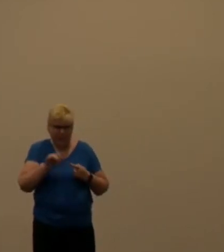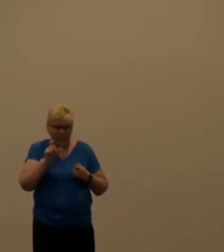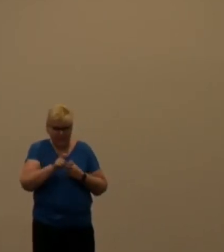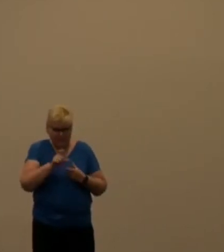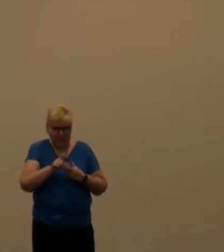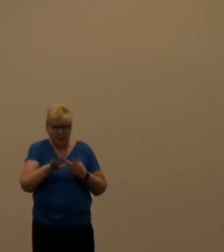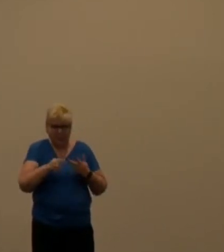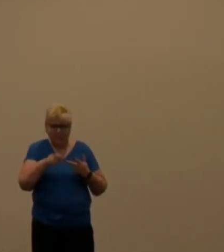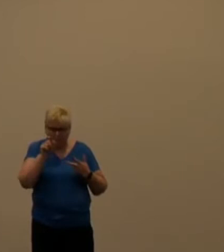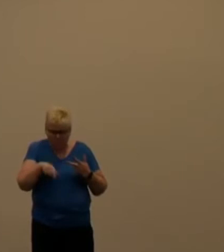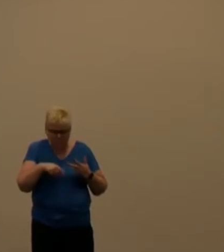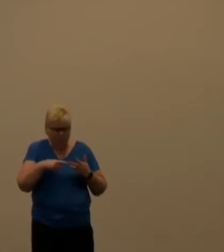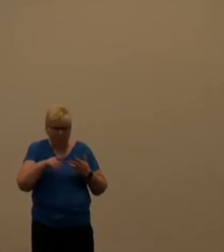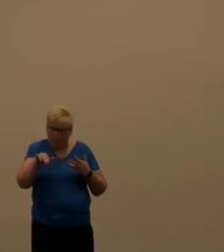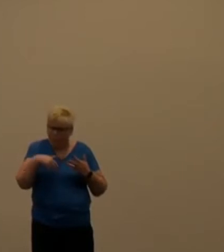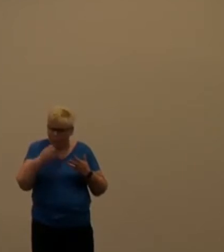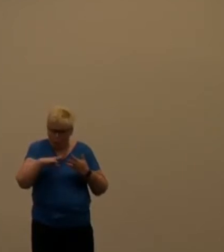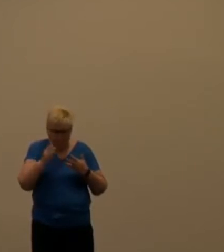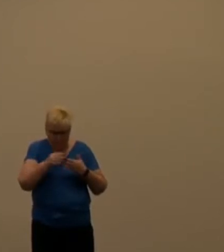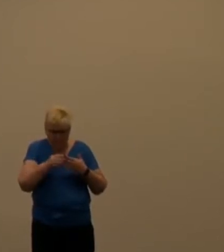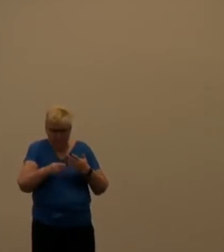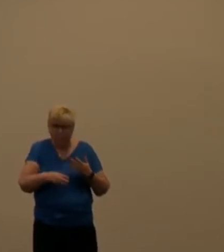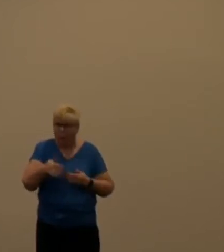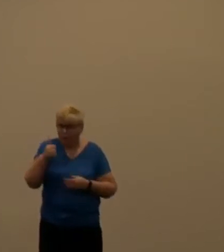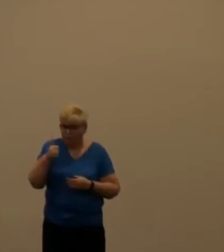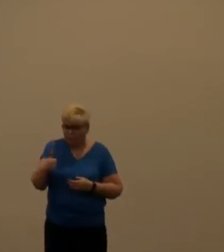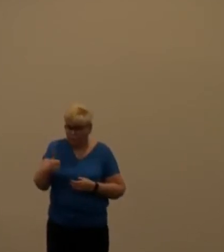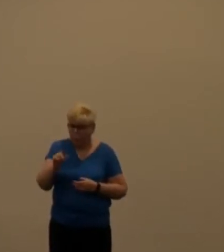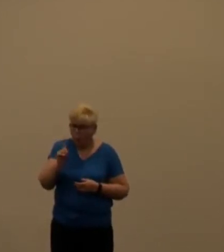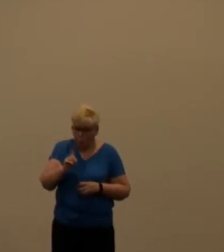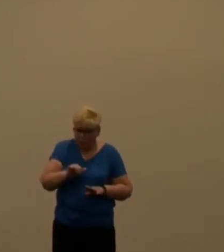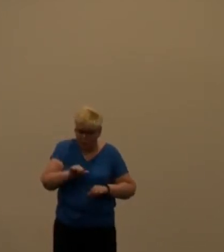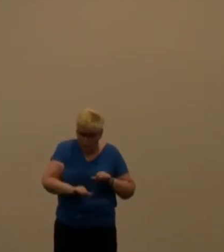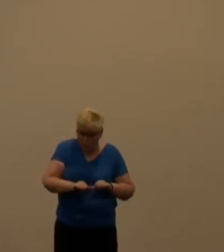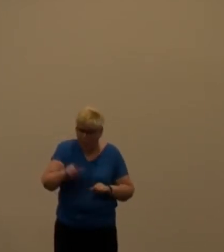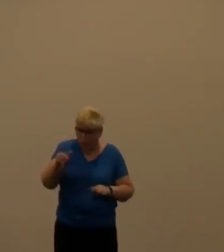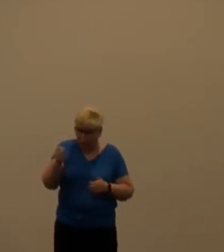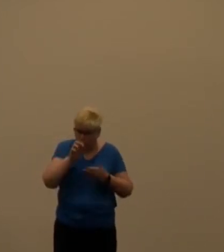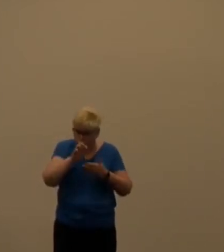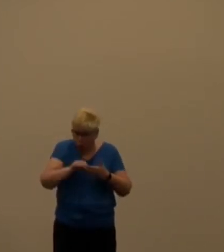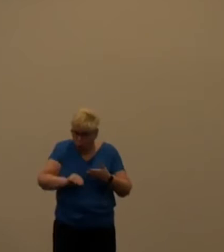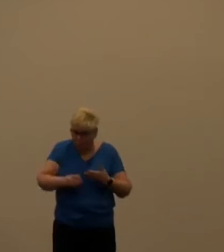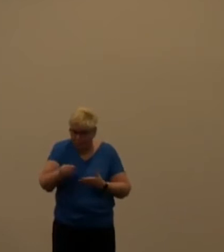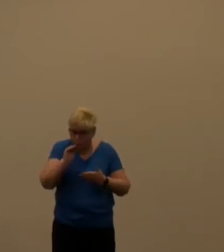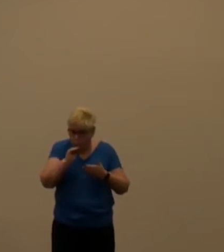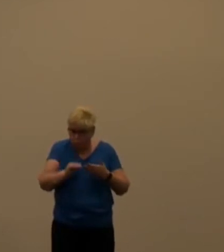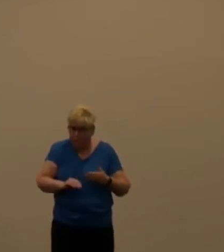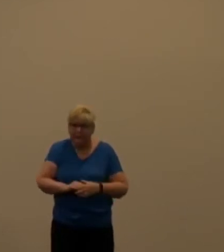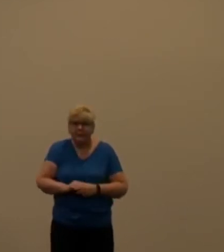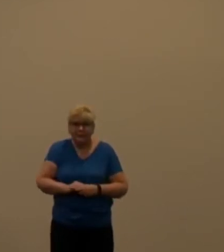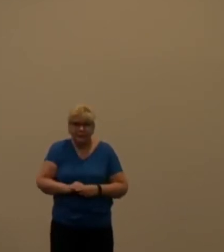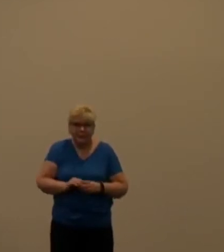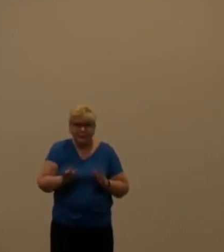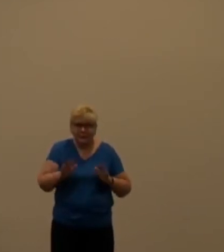the customer, we have everything. We were thinking about it. Okay, cool. What are your processes? Do you have them documented? Yeah, he